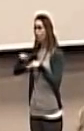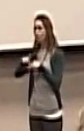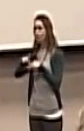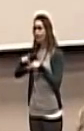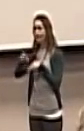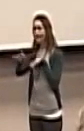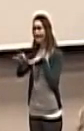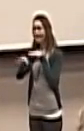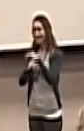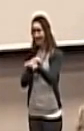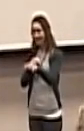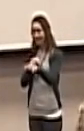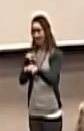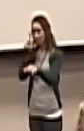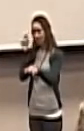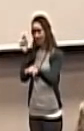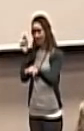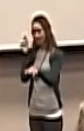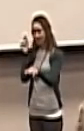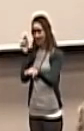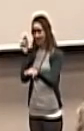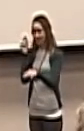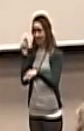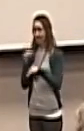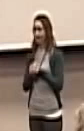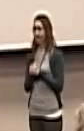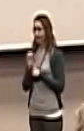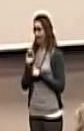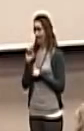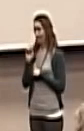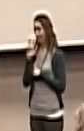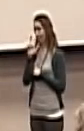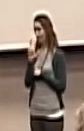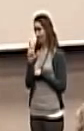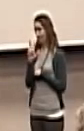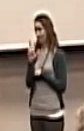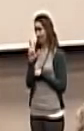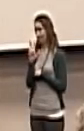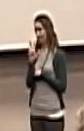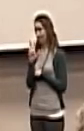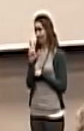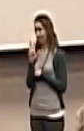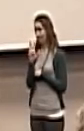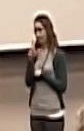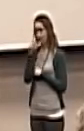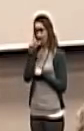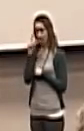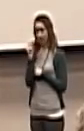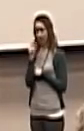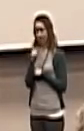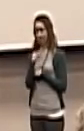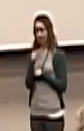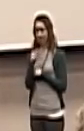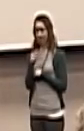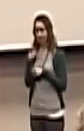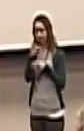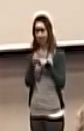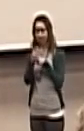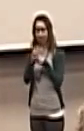Moses? This setting in Exodus 3 finds Moses pasturing his